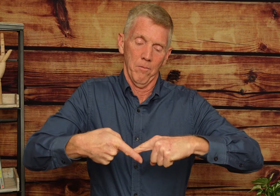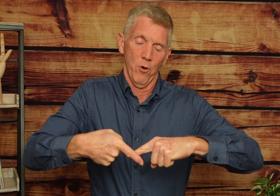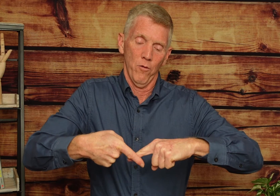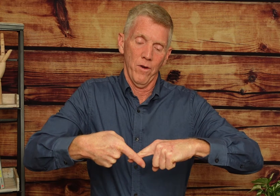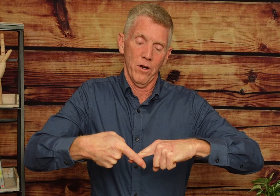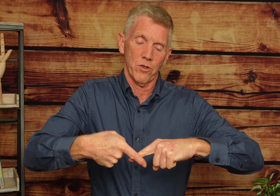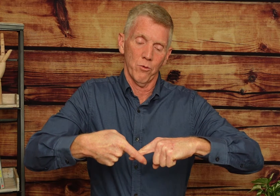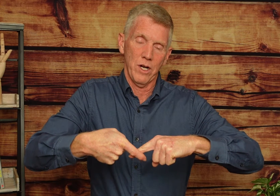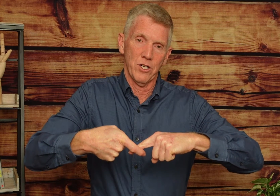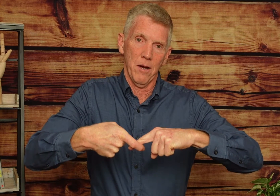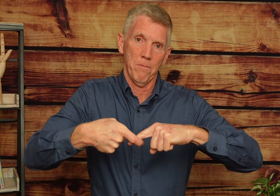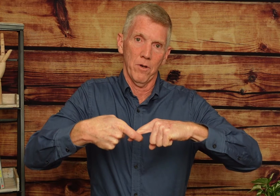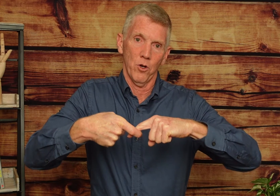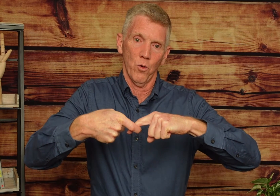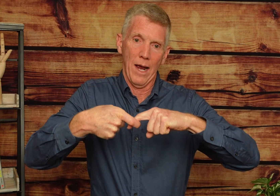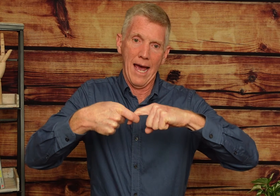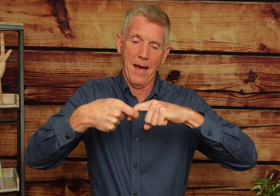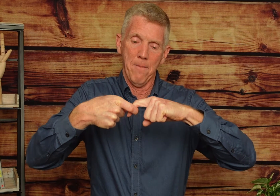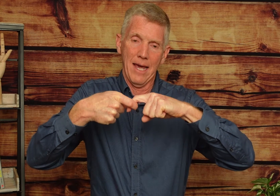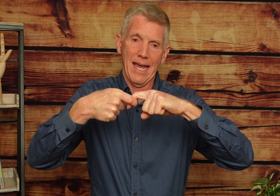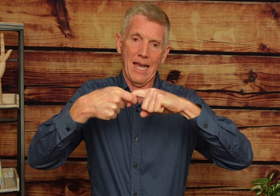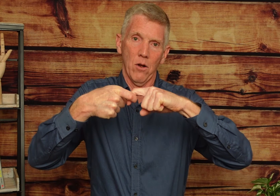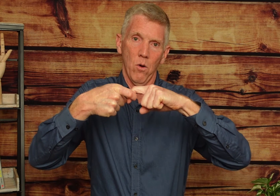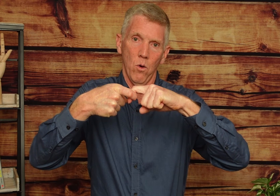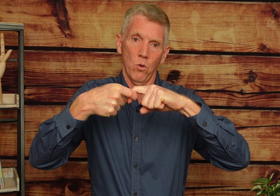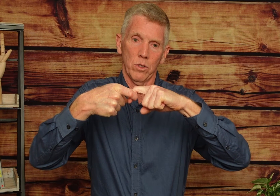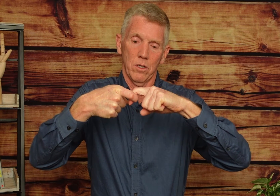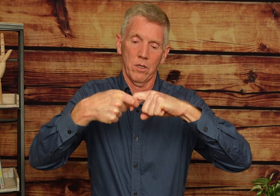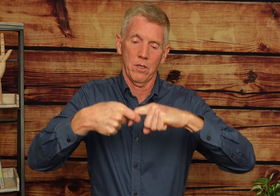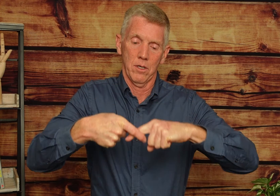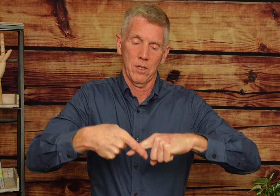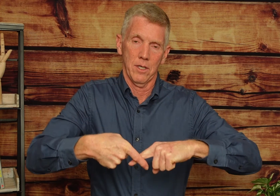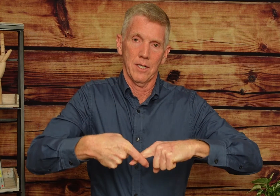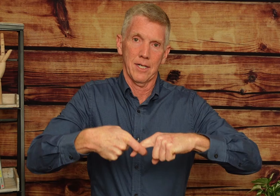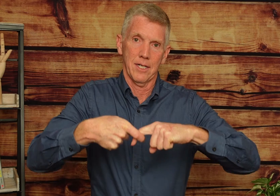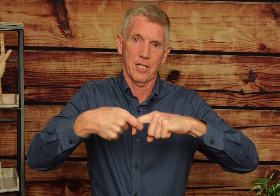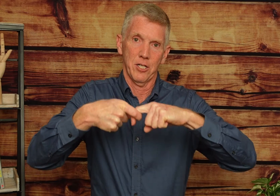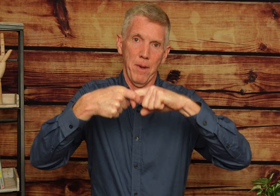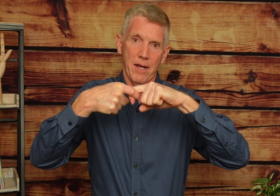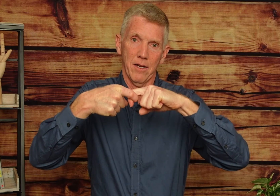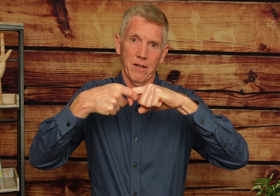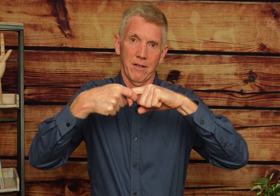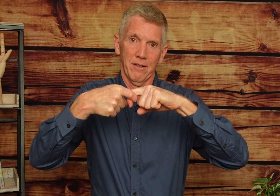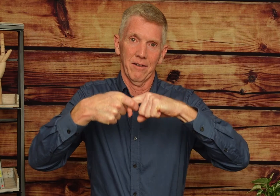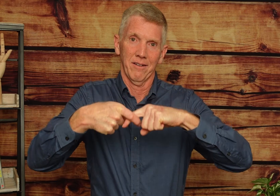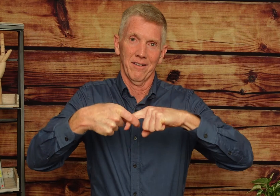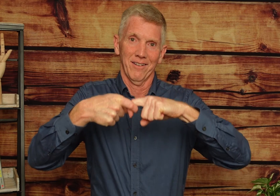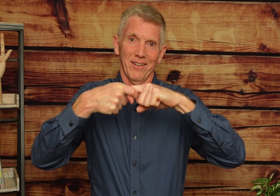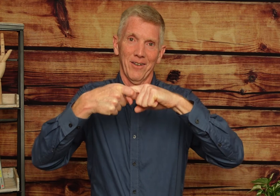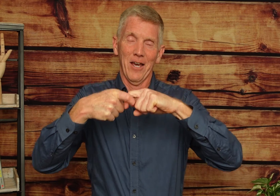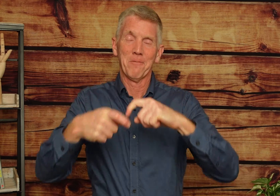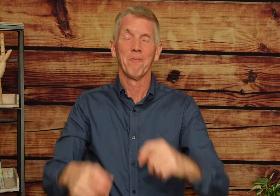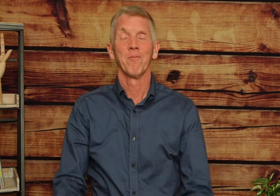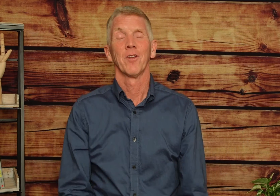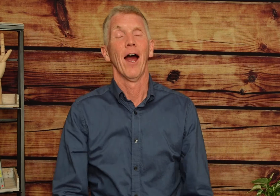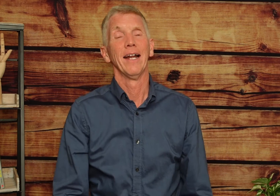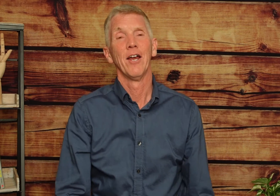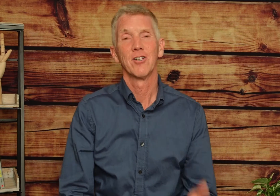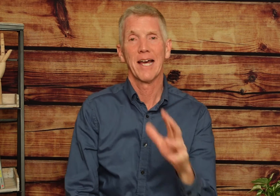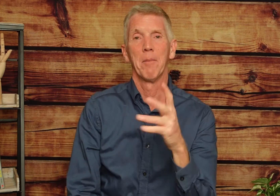Both fingers reach up, grab, and hold. Suspend. Okay? All right, now here's a combination